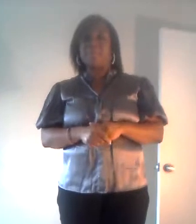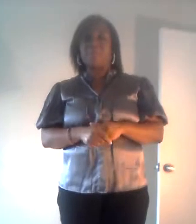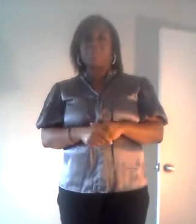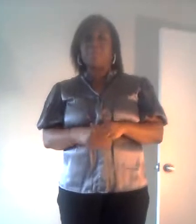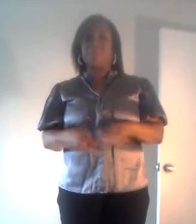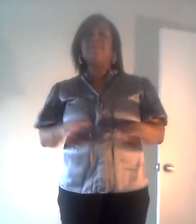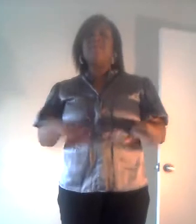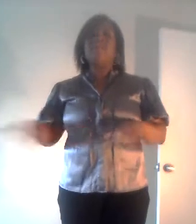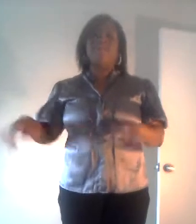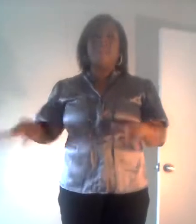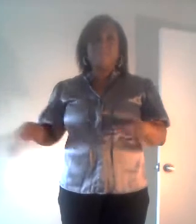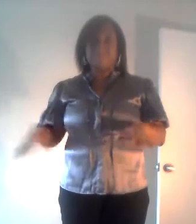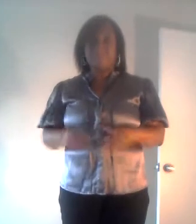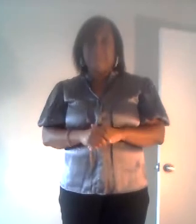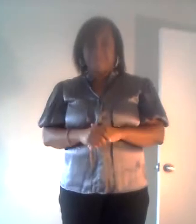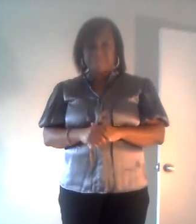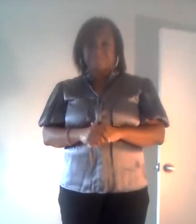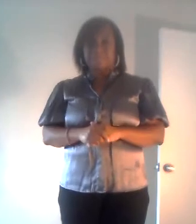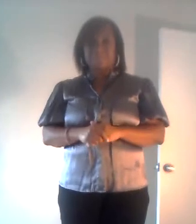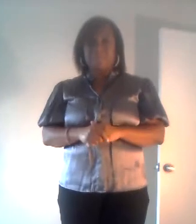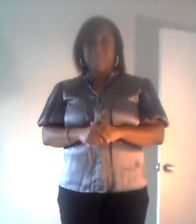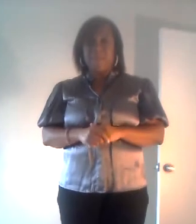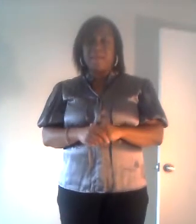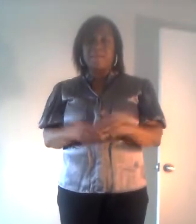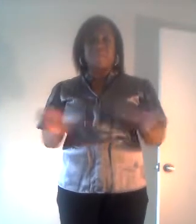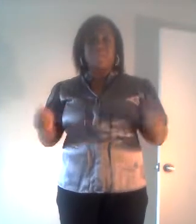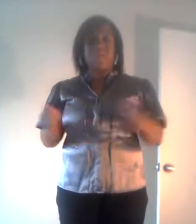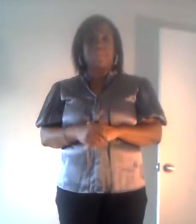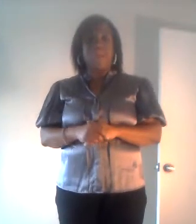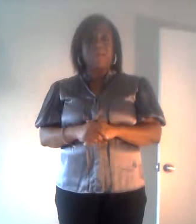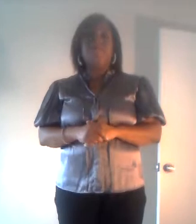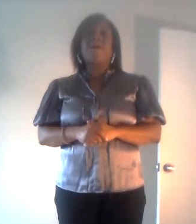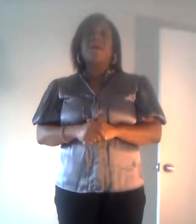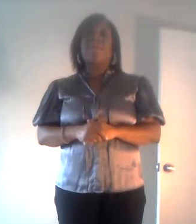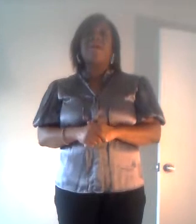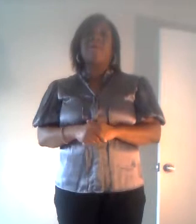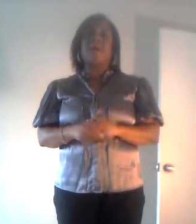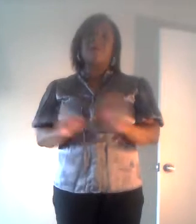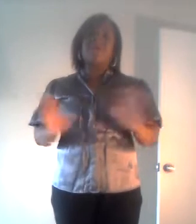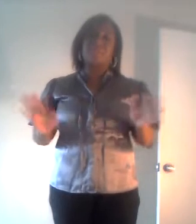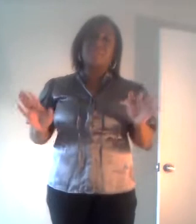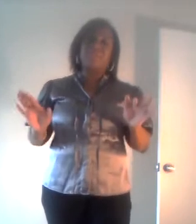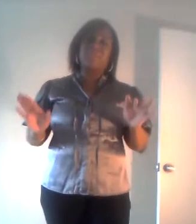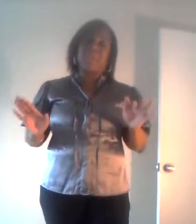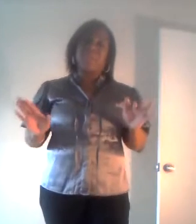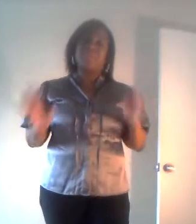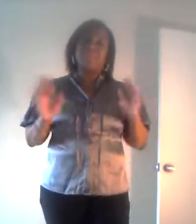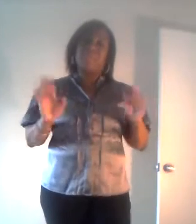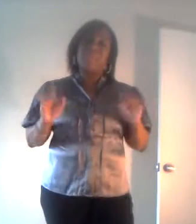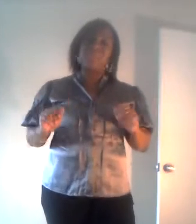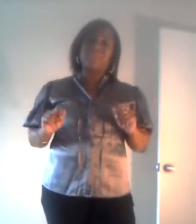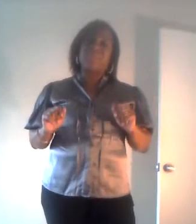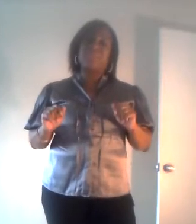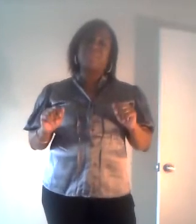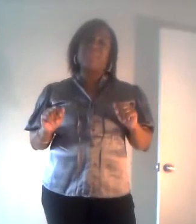loss journey for the next few days, and we'll go from there. All right, I did lose weight, and I do want to say